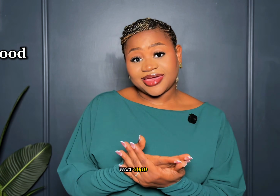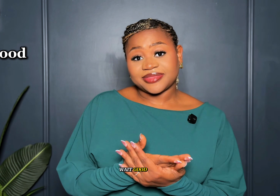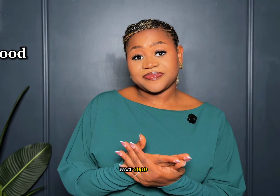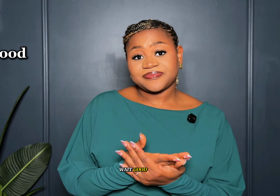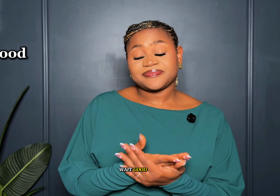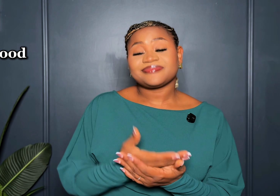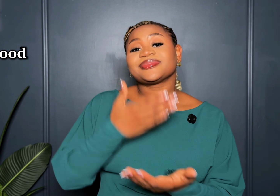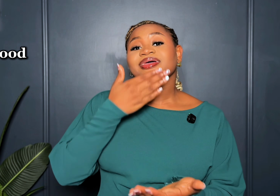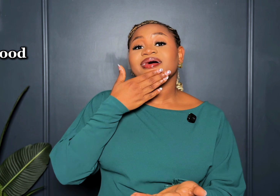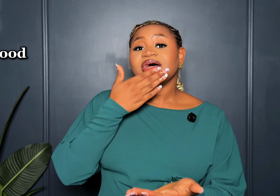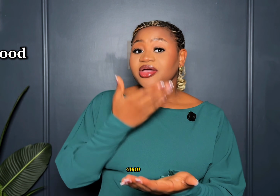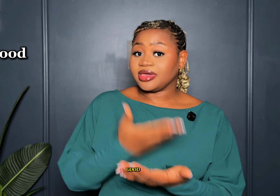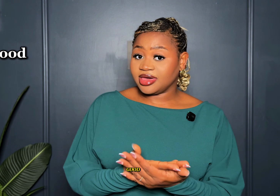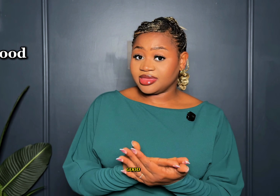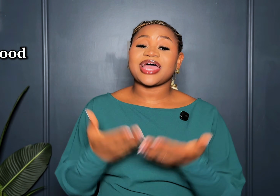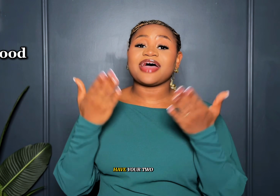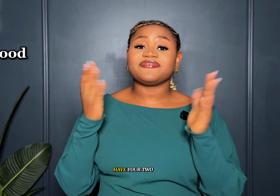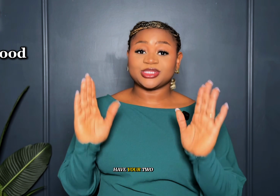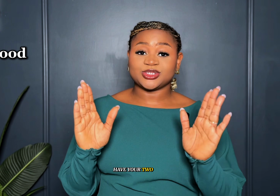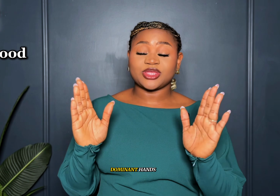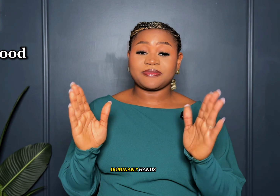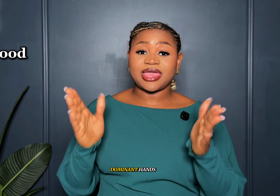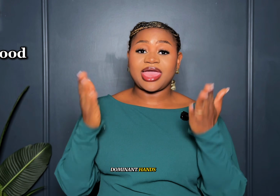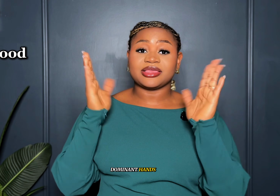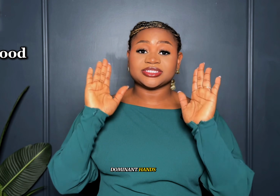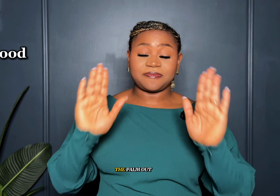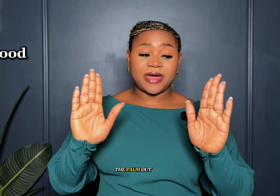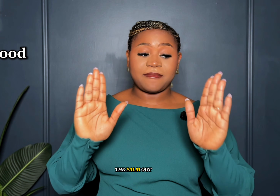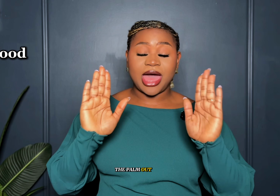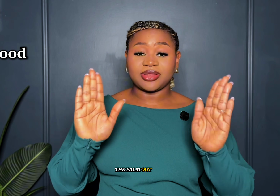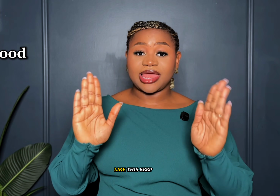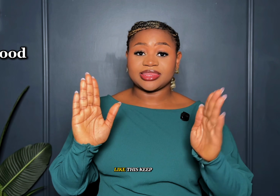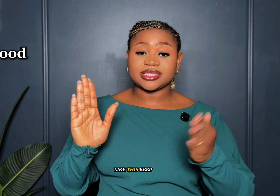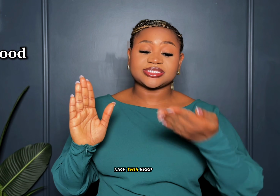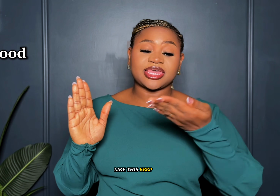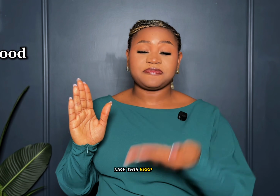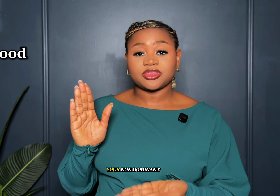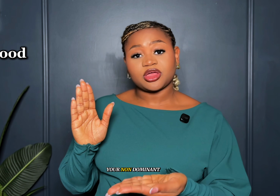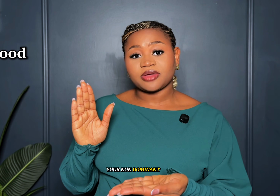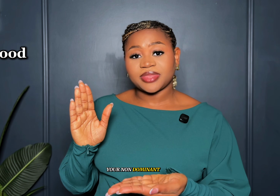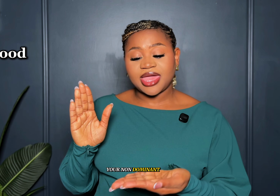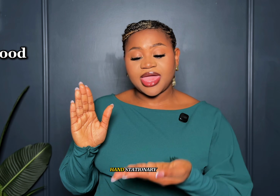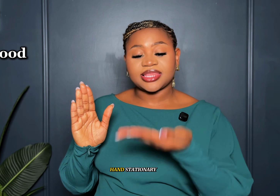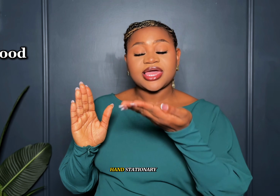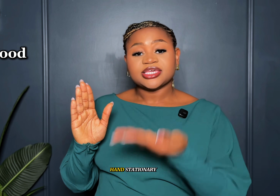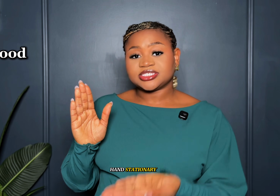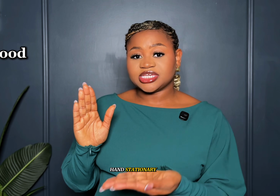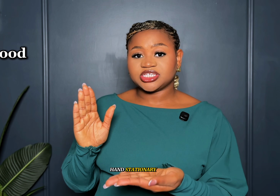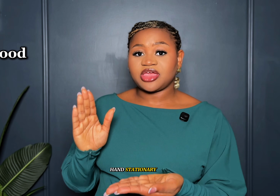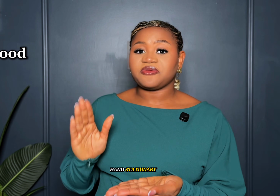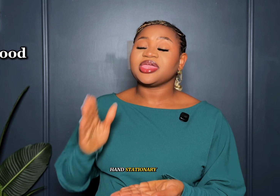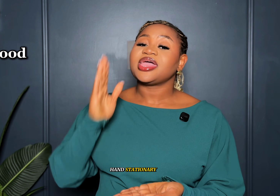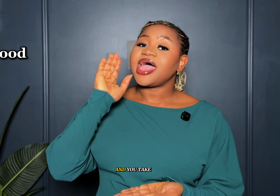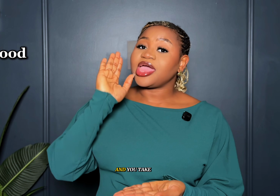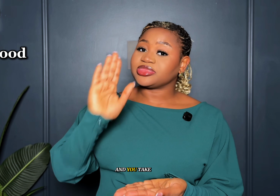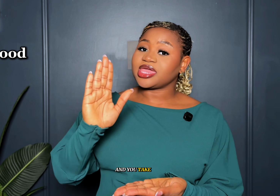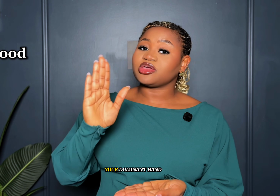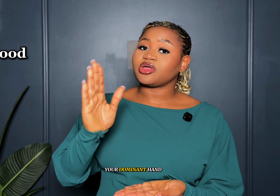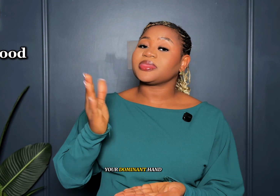Good. Good. Have your two dominant hands, the palm out like this. Keep your non-dominant hand stationary, and you take your dominant